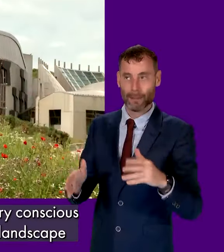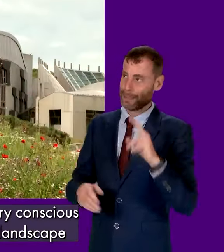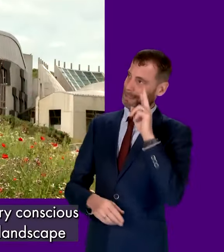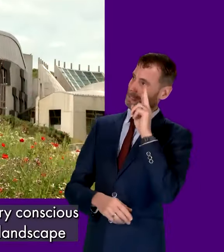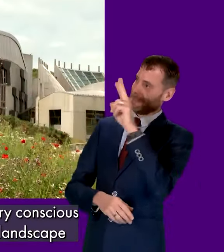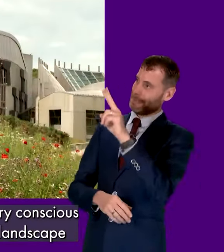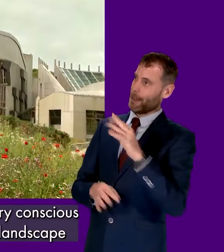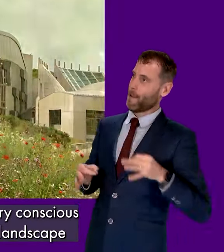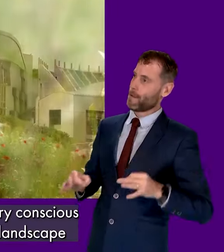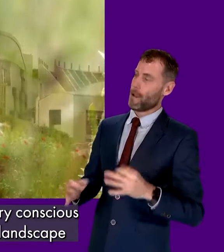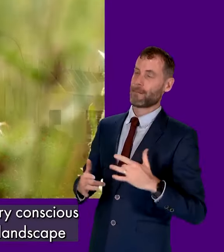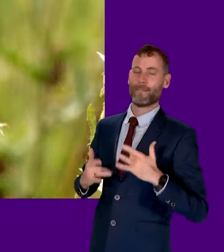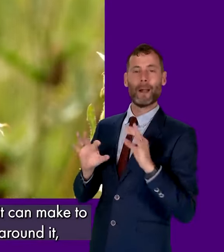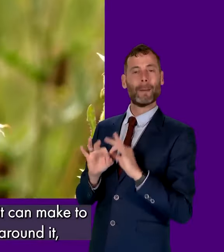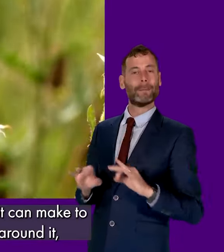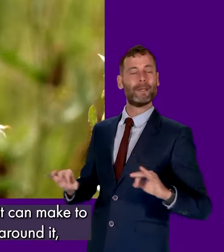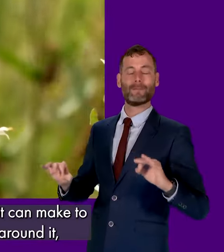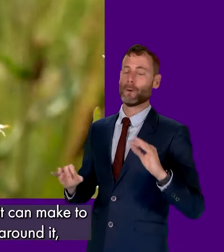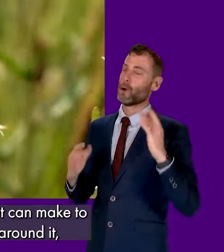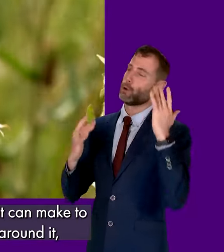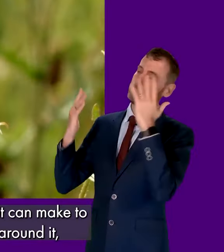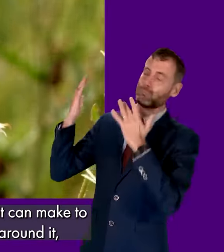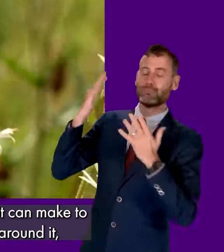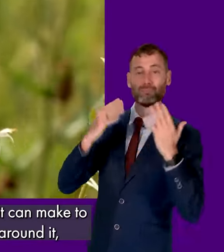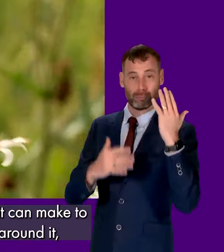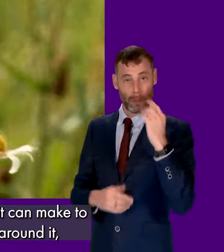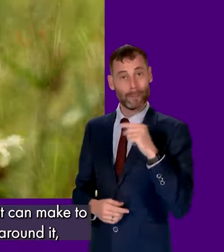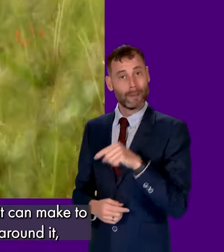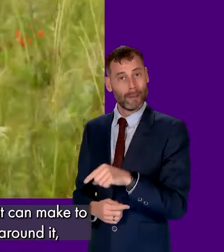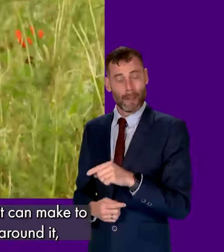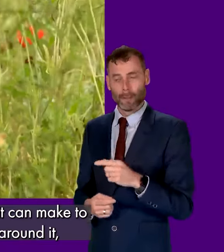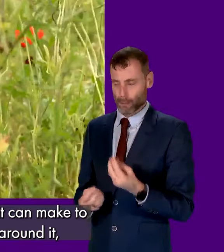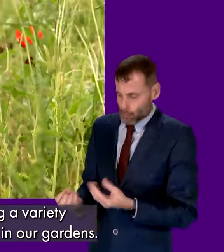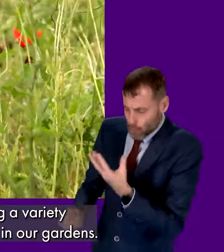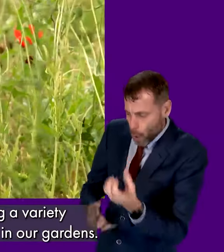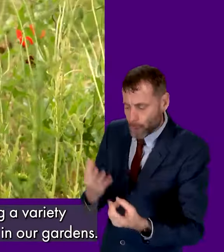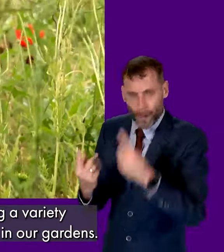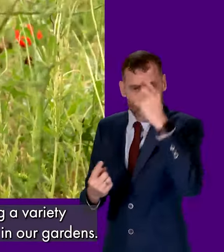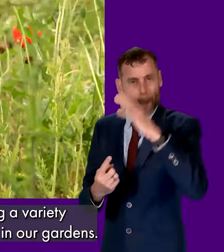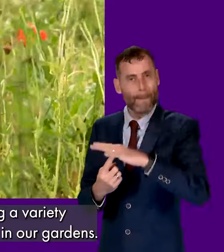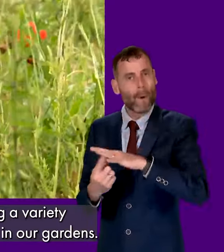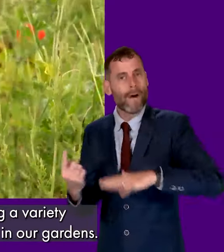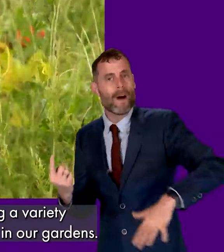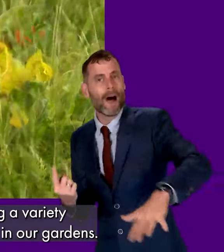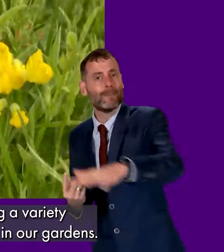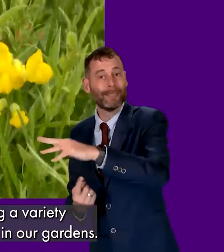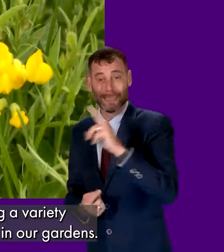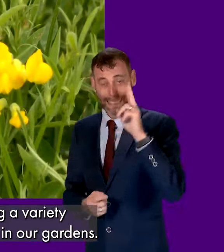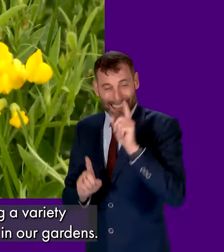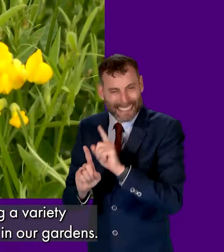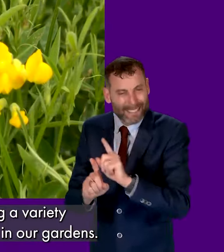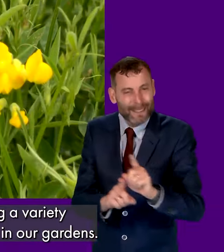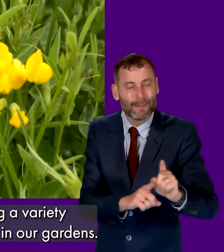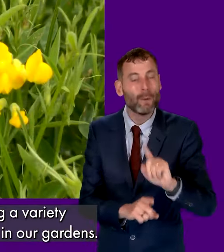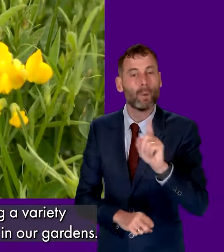very conscious of its place in the landscape and the contribution it can make to the environment around it. As well as planting a variety of Scottish